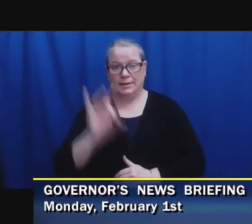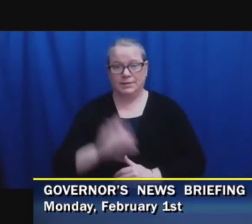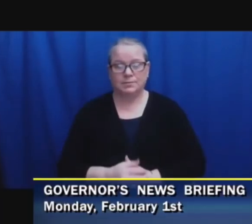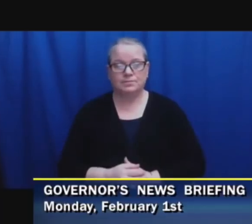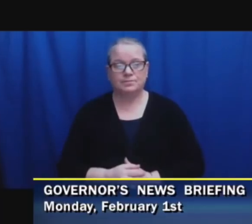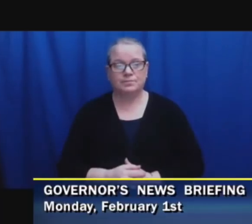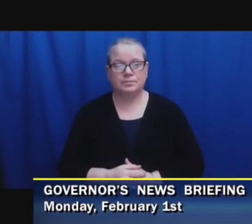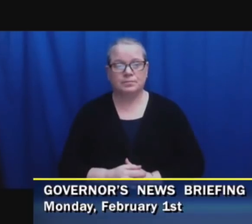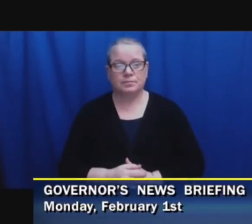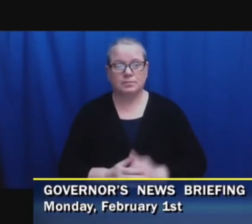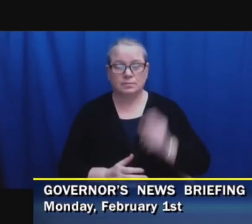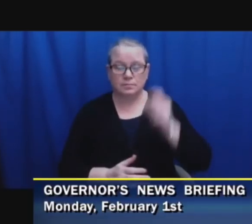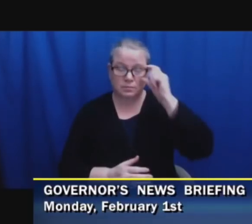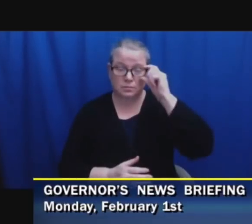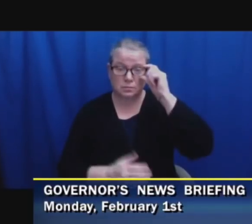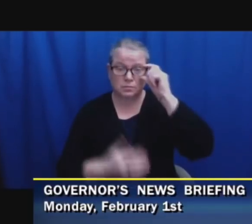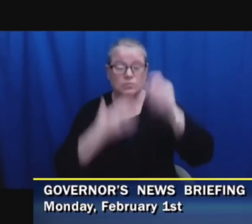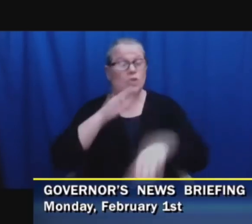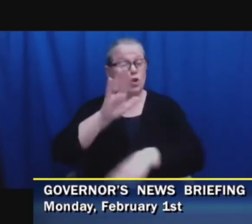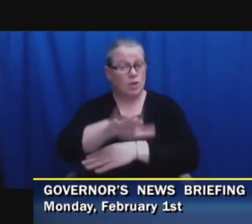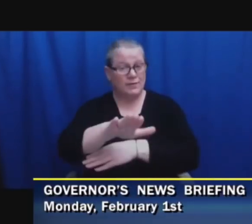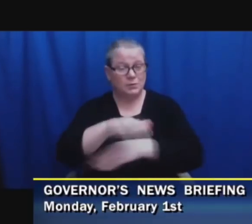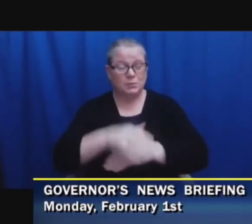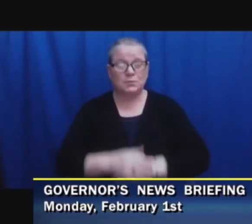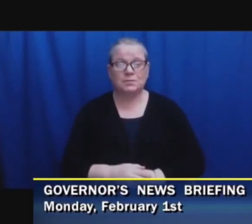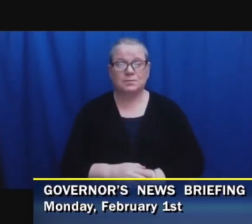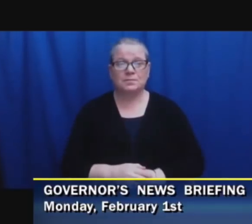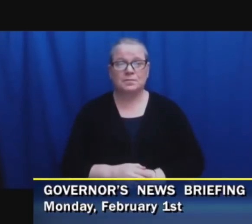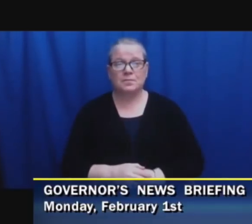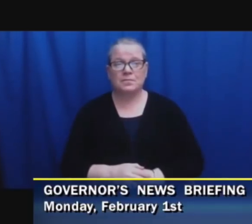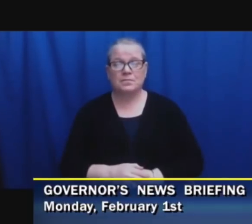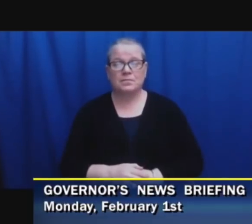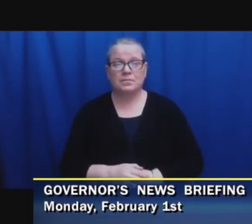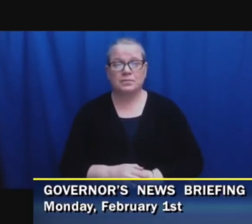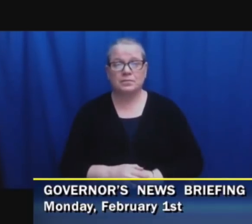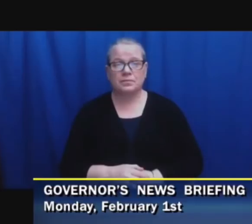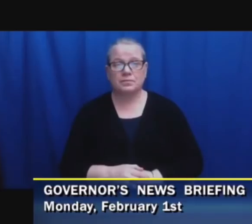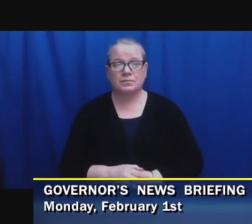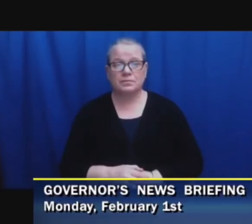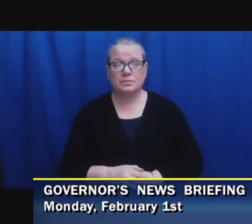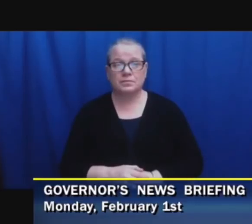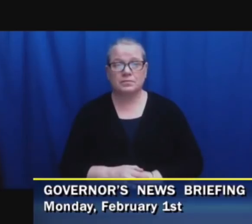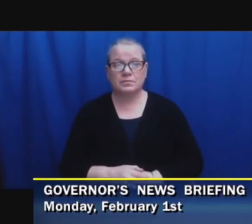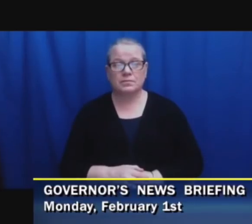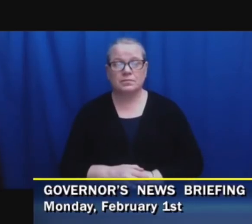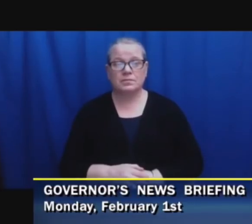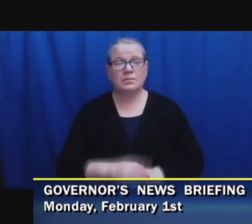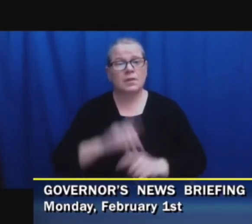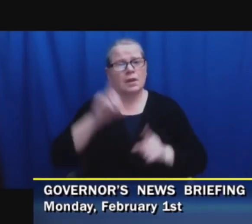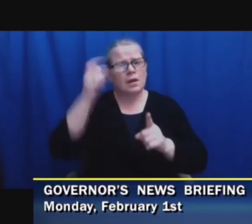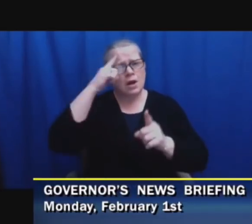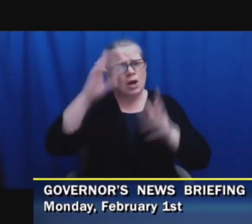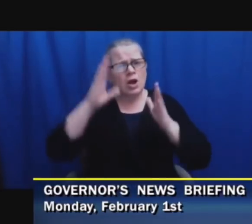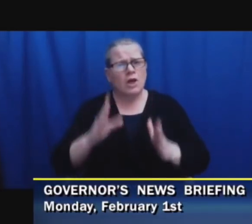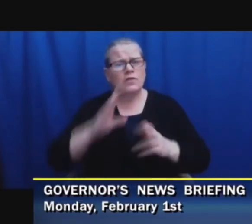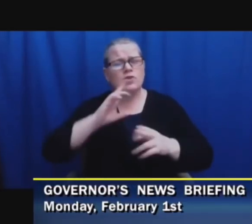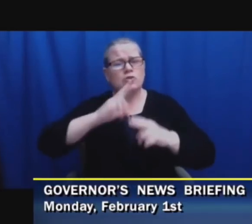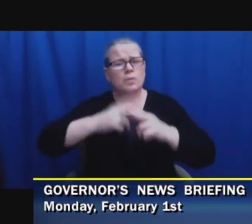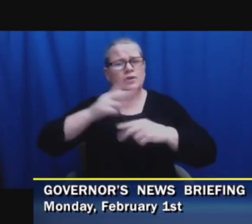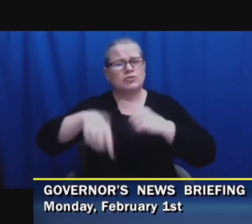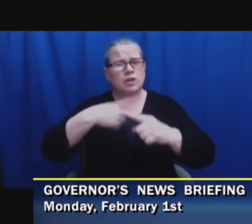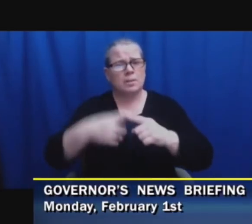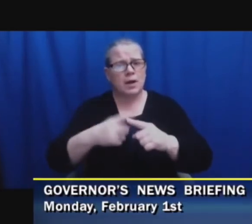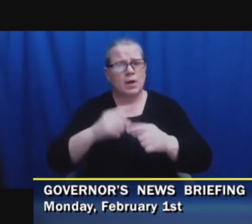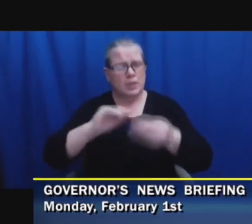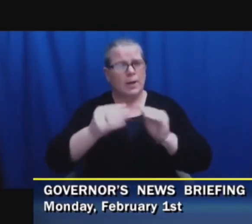Good afternoon, everyone. Governor, you mentioned how the trends, certain important numbers are trending in the right